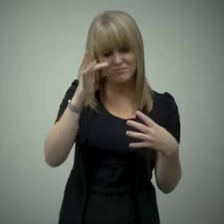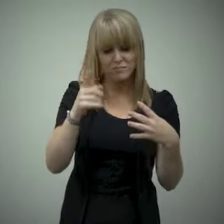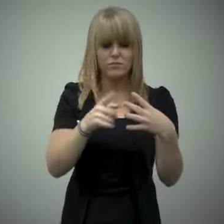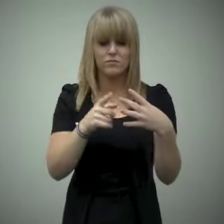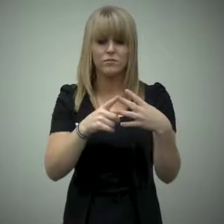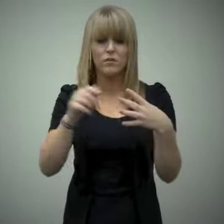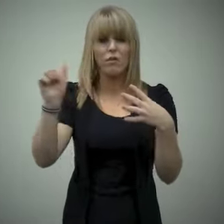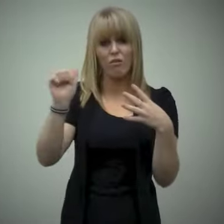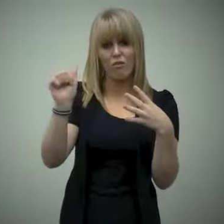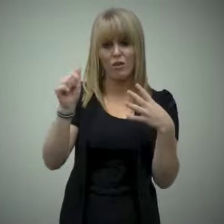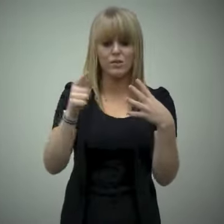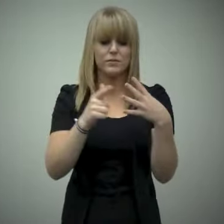diabetes,